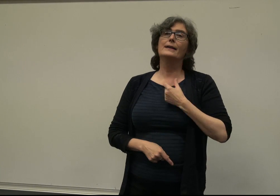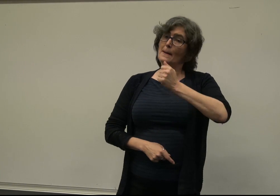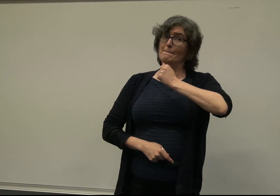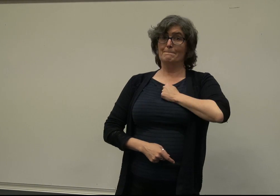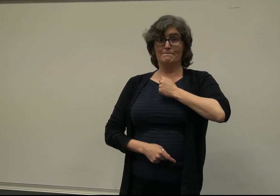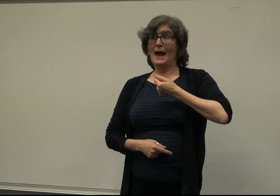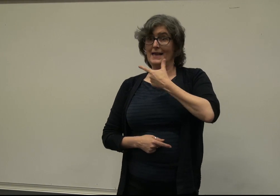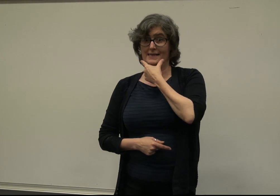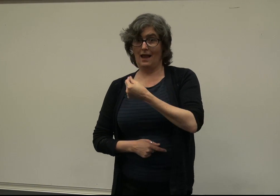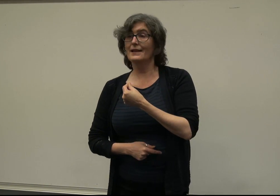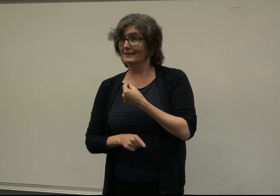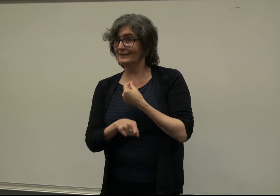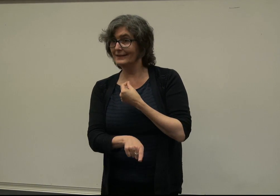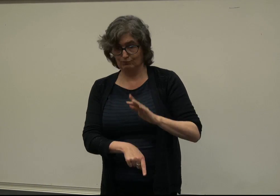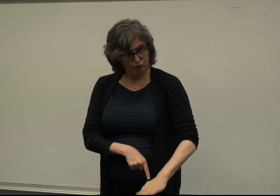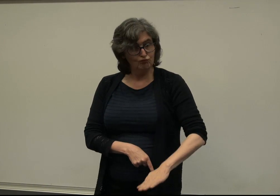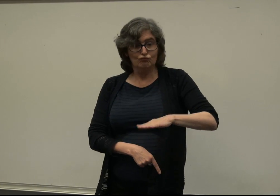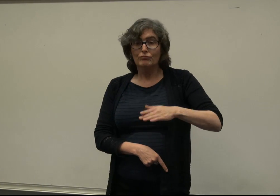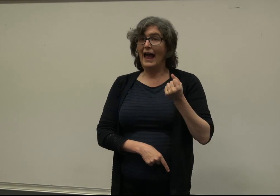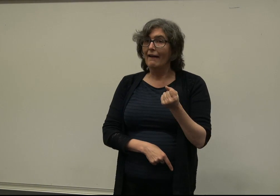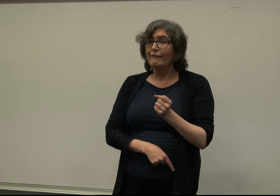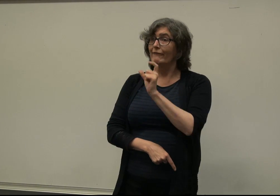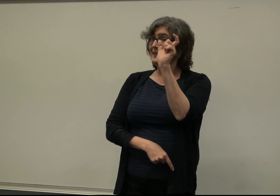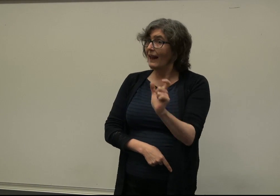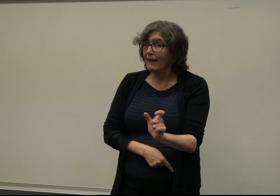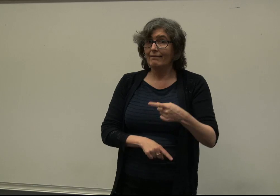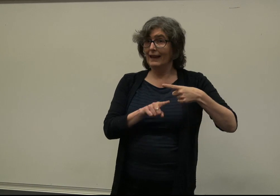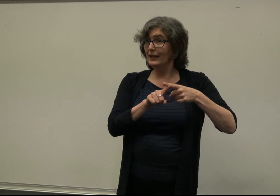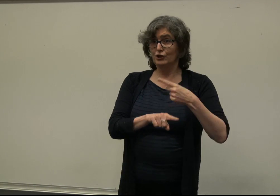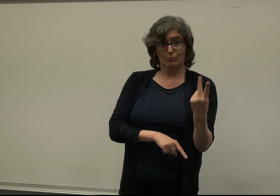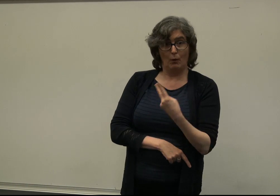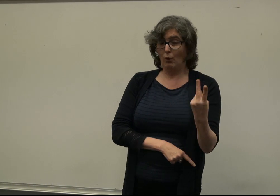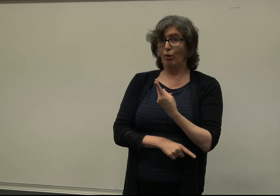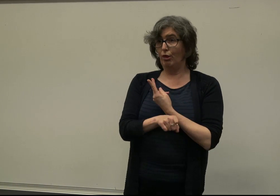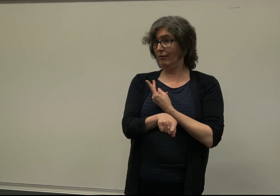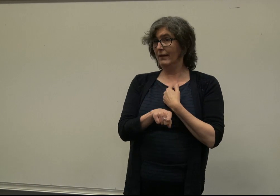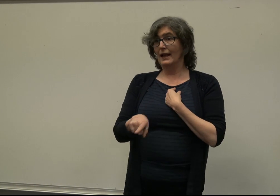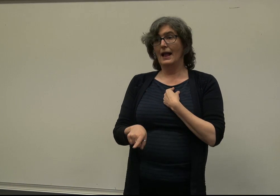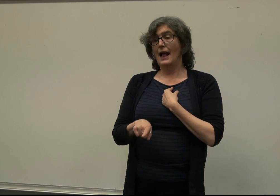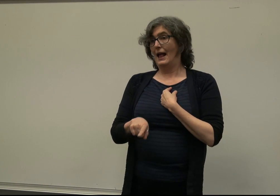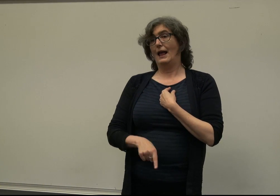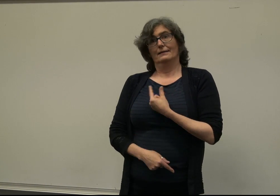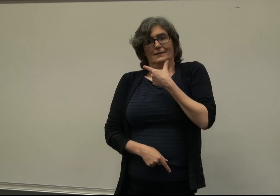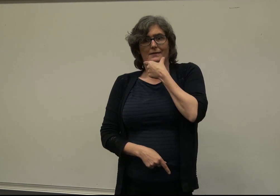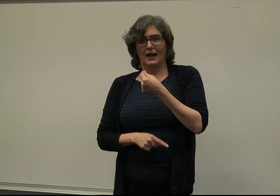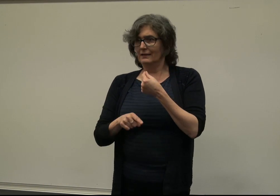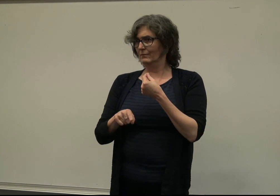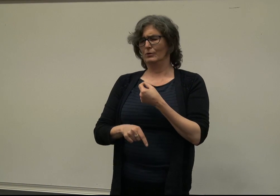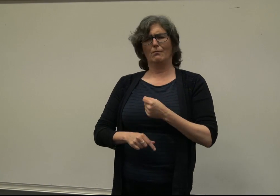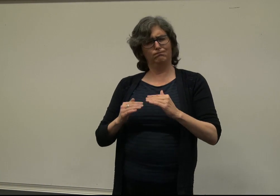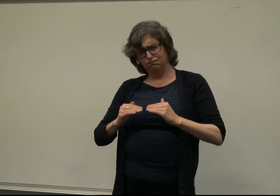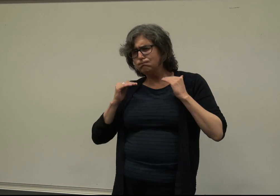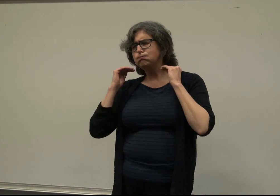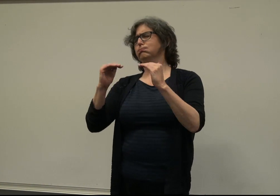Italian from birth, and they were always very good at English. They were in the top class